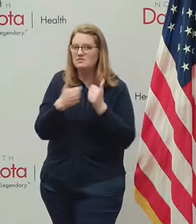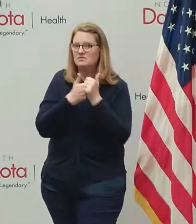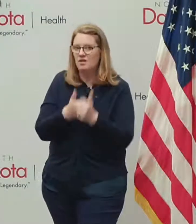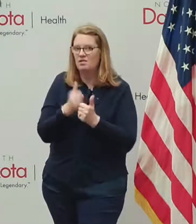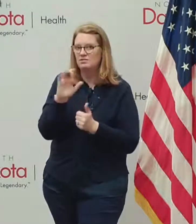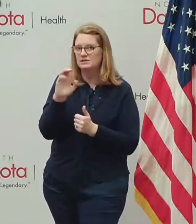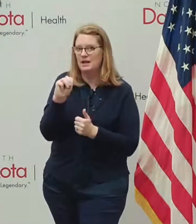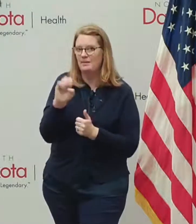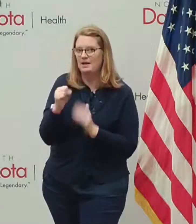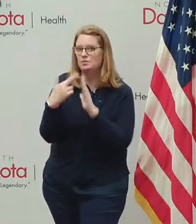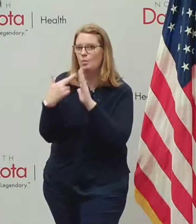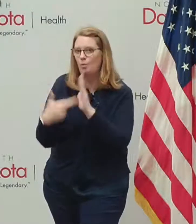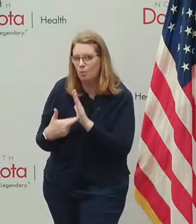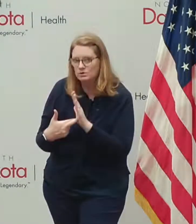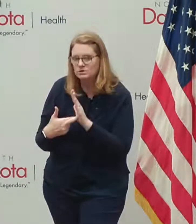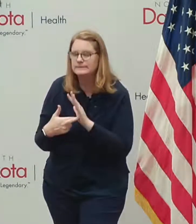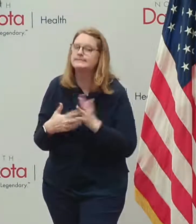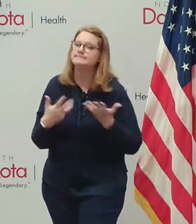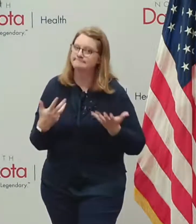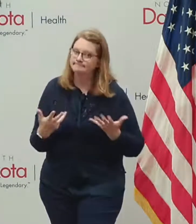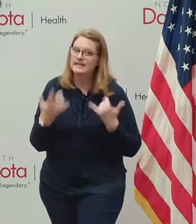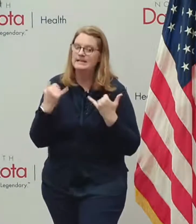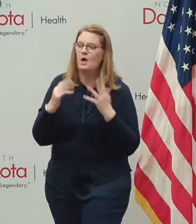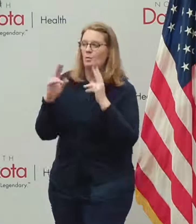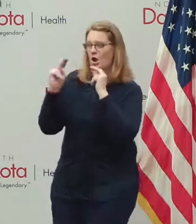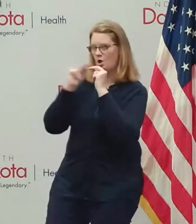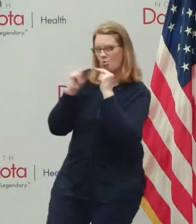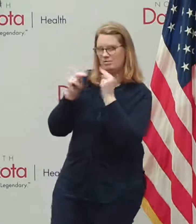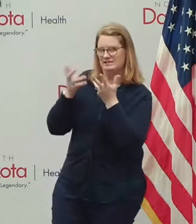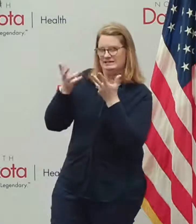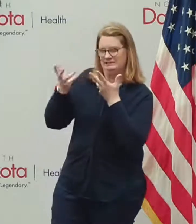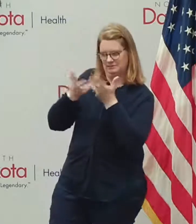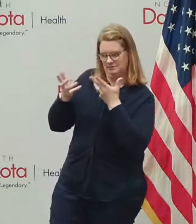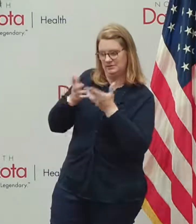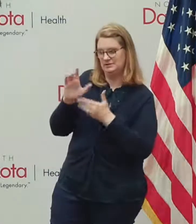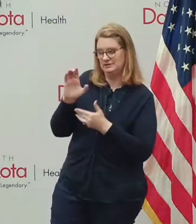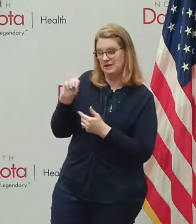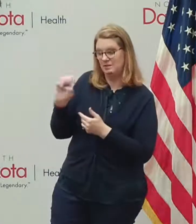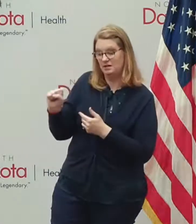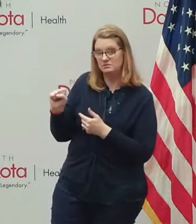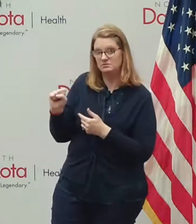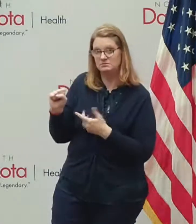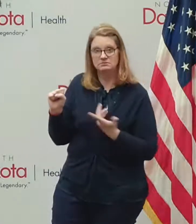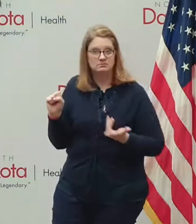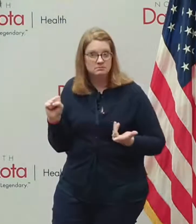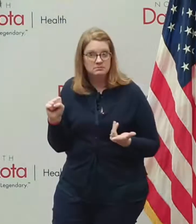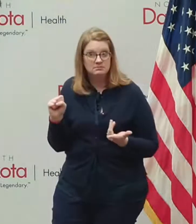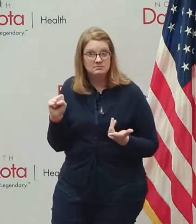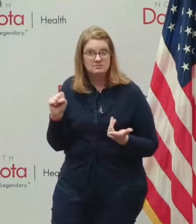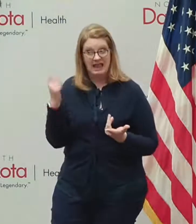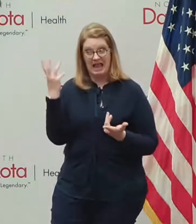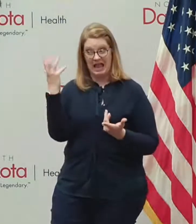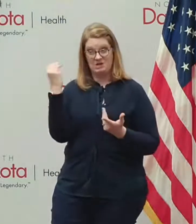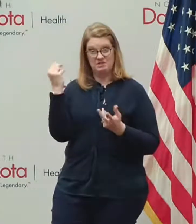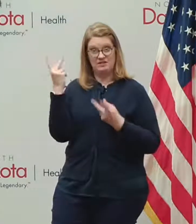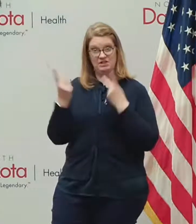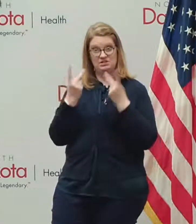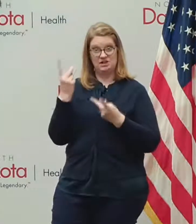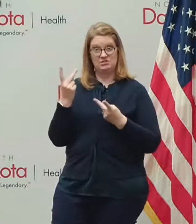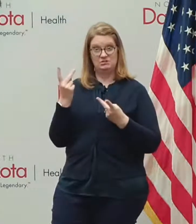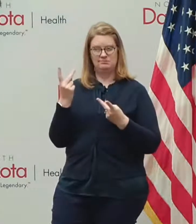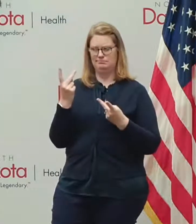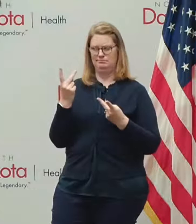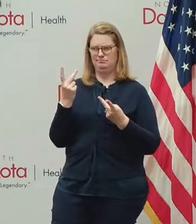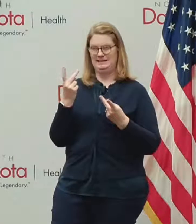will continue to negotiate with CMS because we know that outdoor visitation will not work in North Dakota. It doesn't